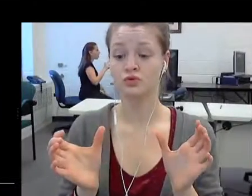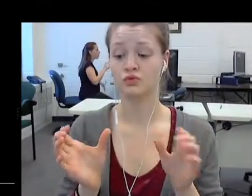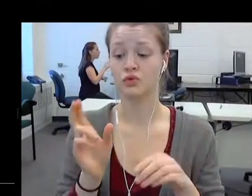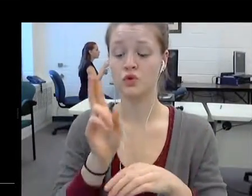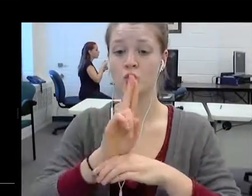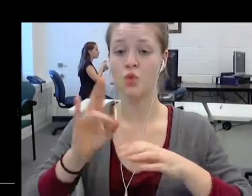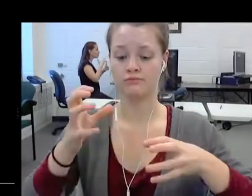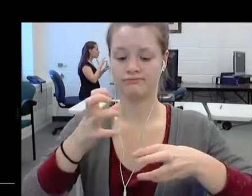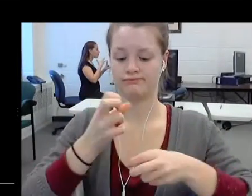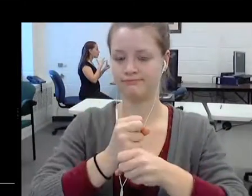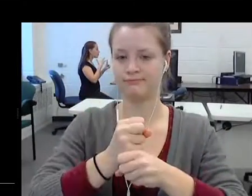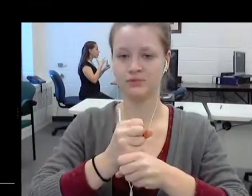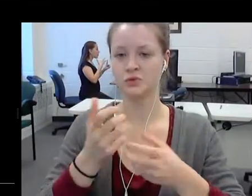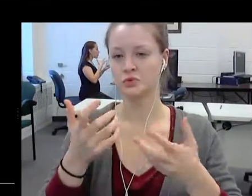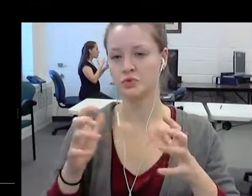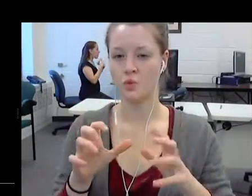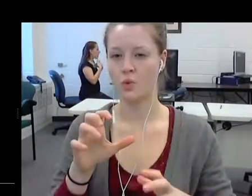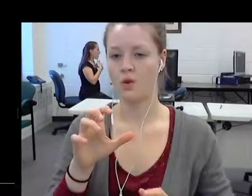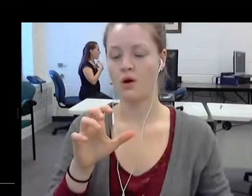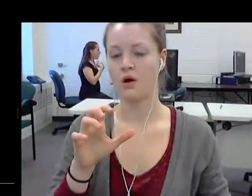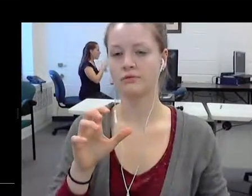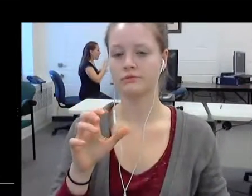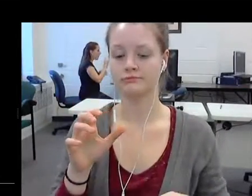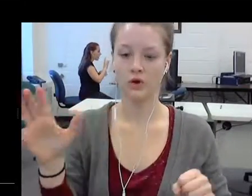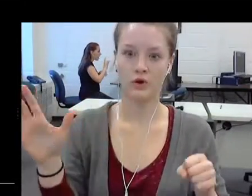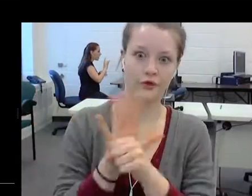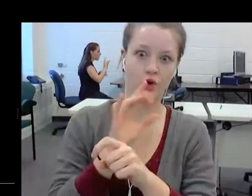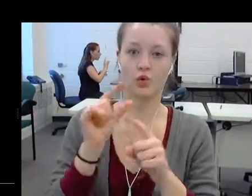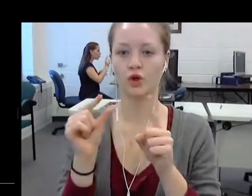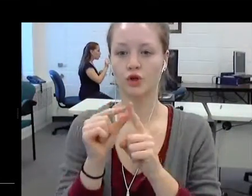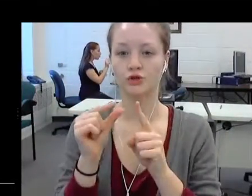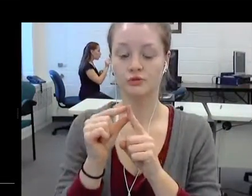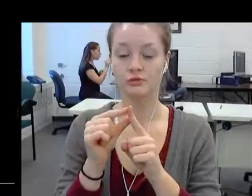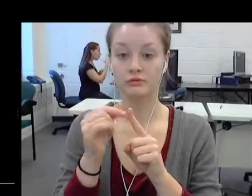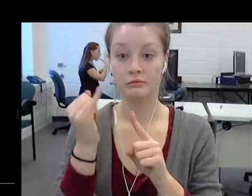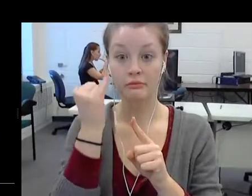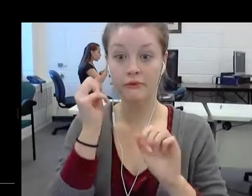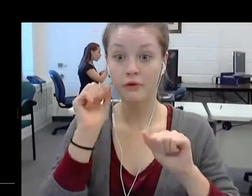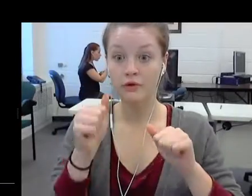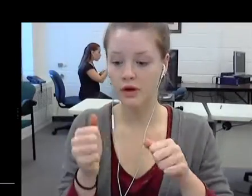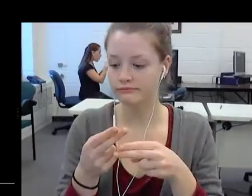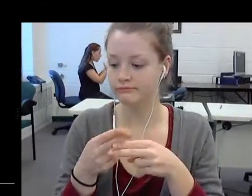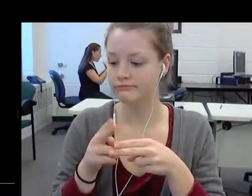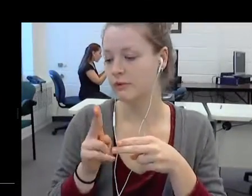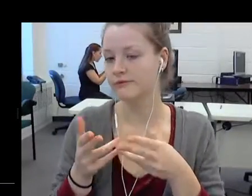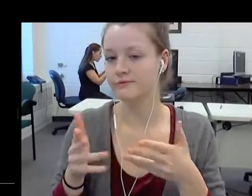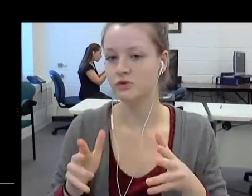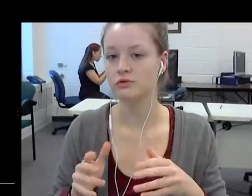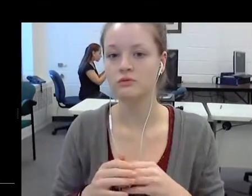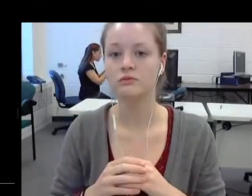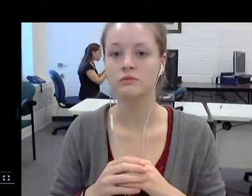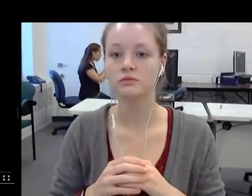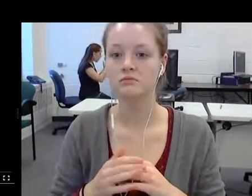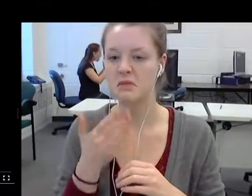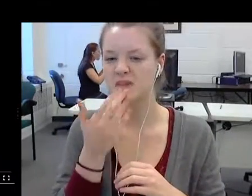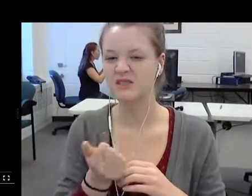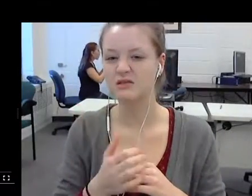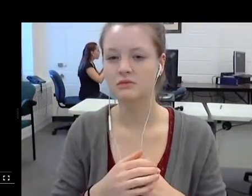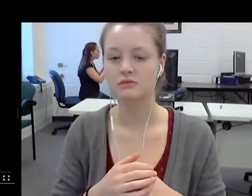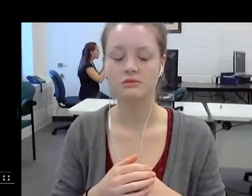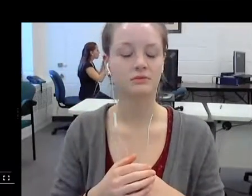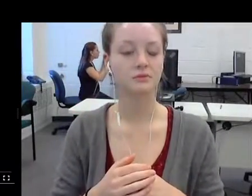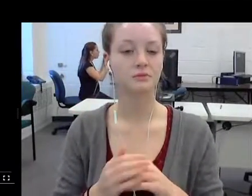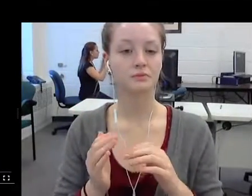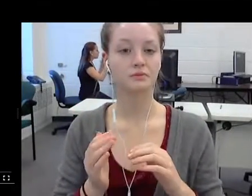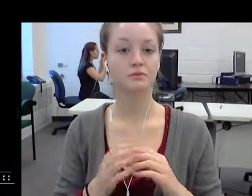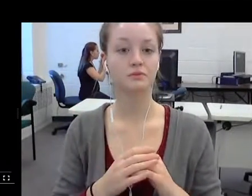than writing out full words, and anything you can do to shorten it is good. So going back to the text here, I've underlined pack,